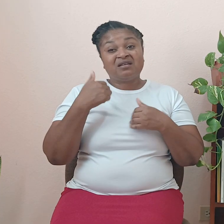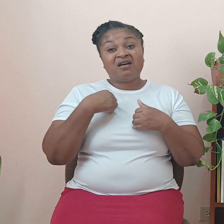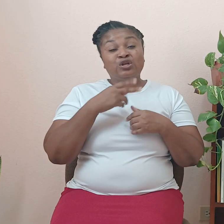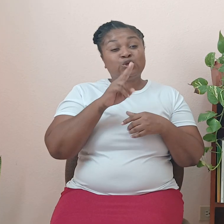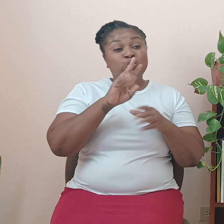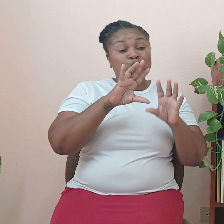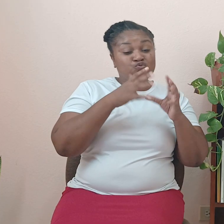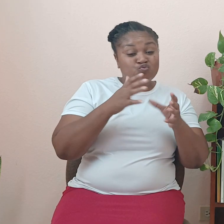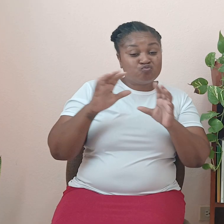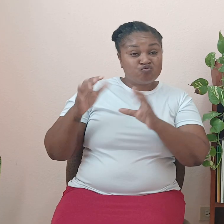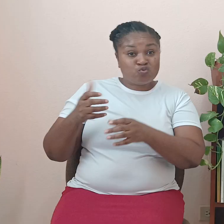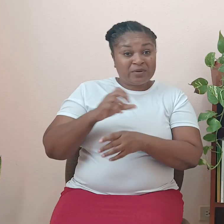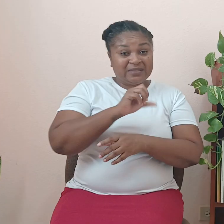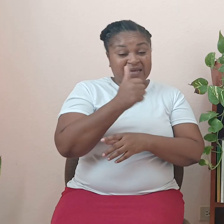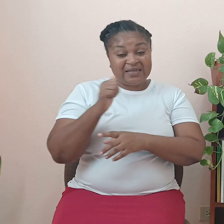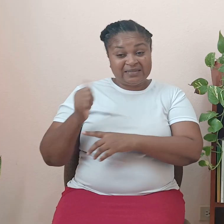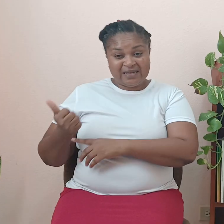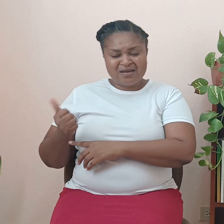we will accept that.